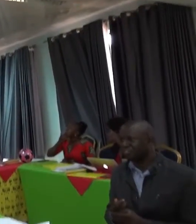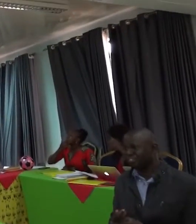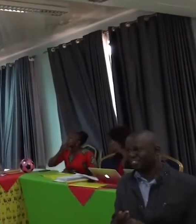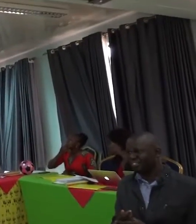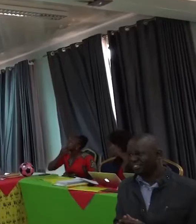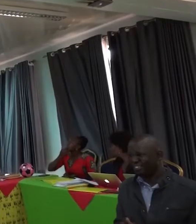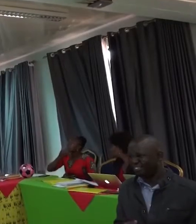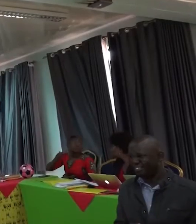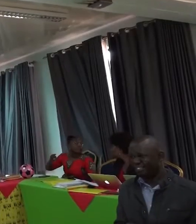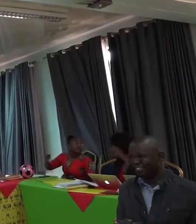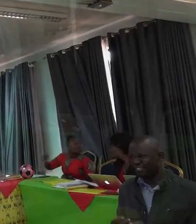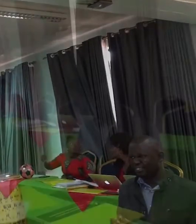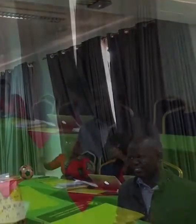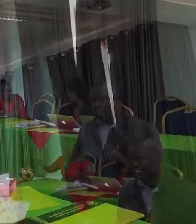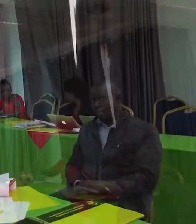welcome.